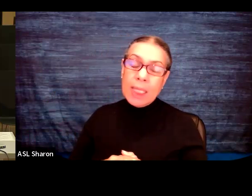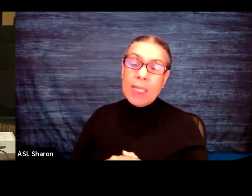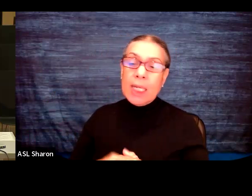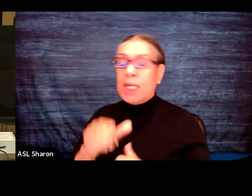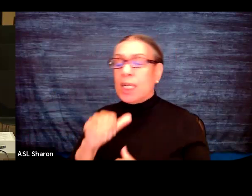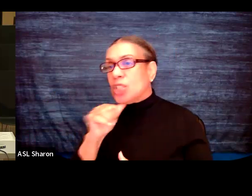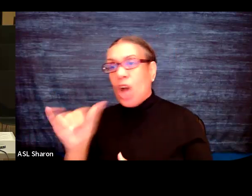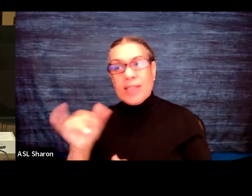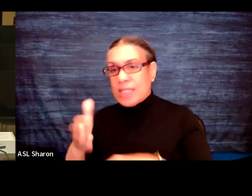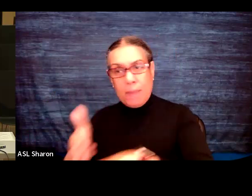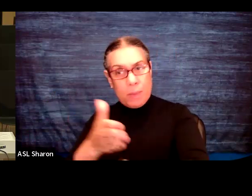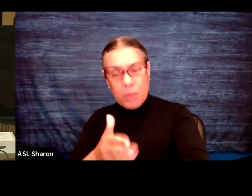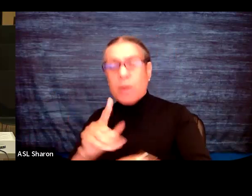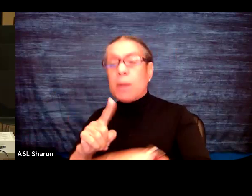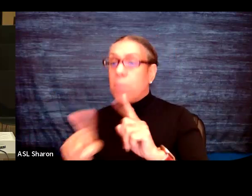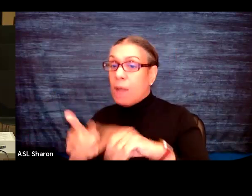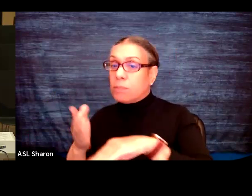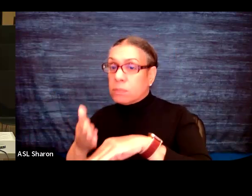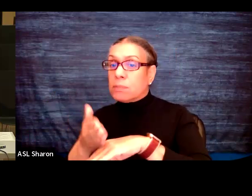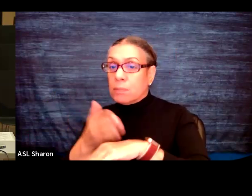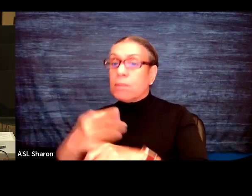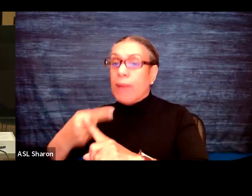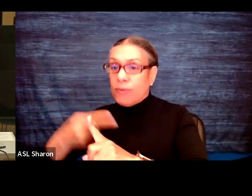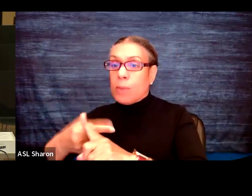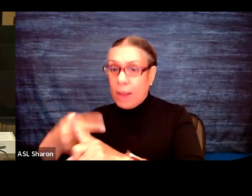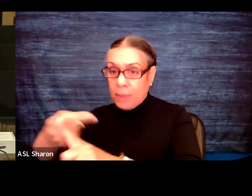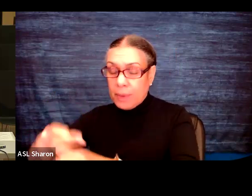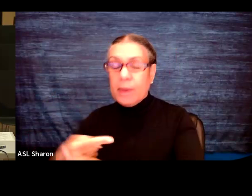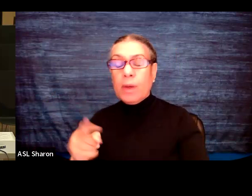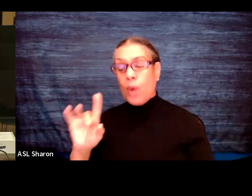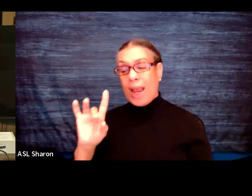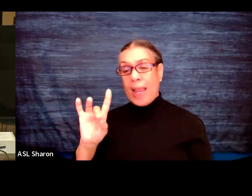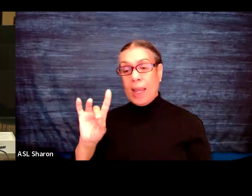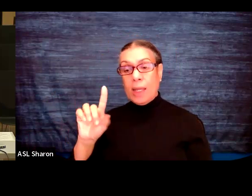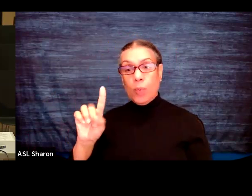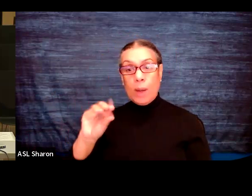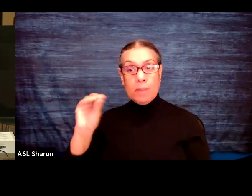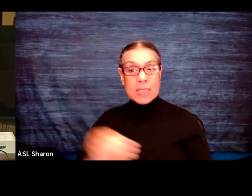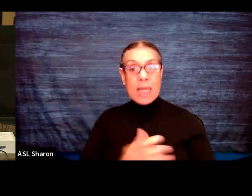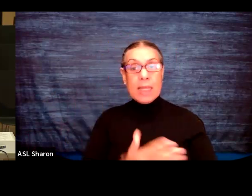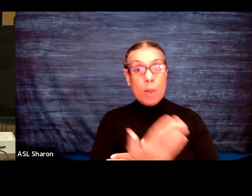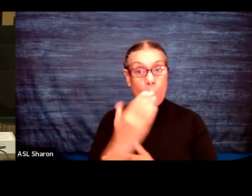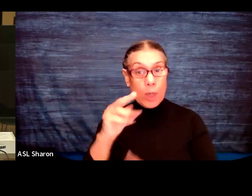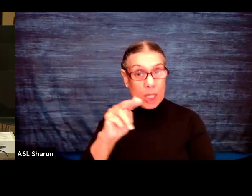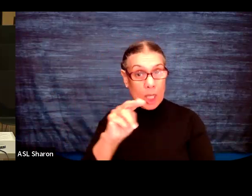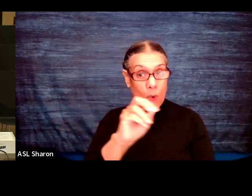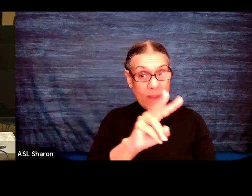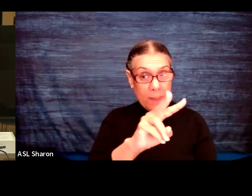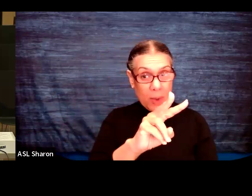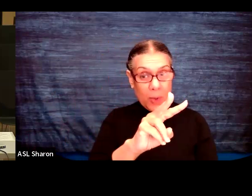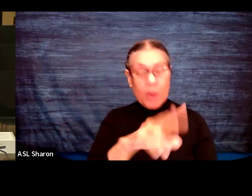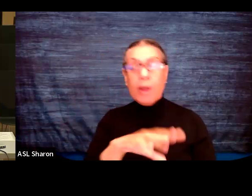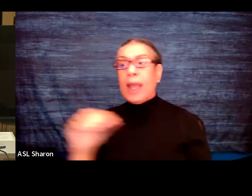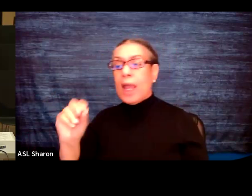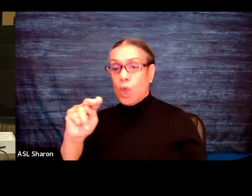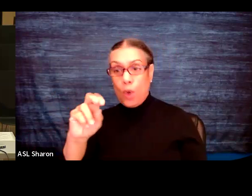same gains, but we have made steady improvement each month. We were at 81% for the morning in November. And then also